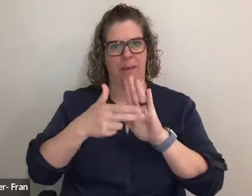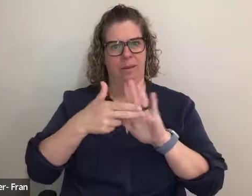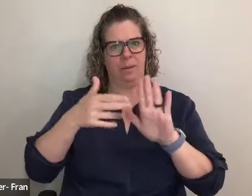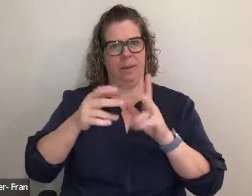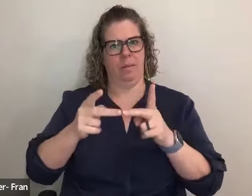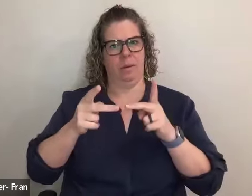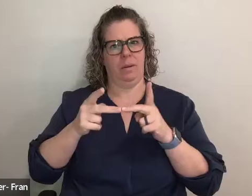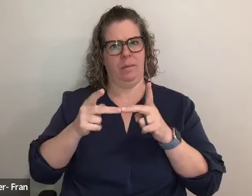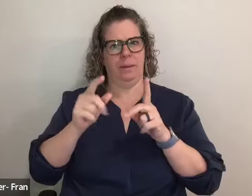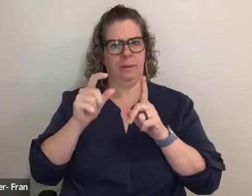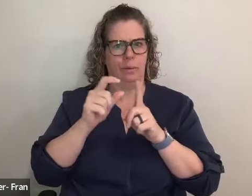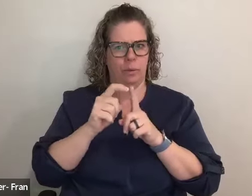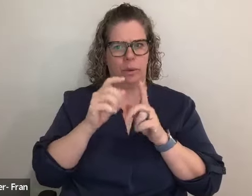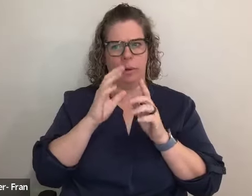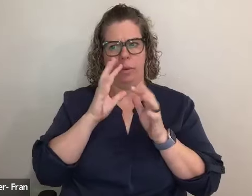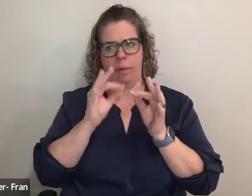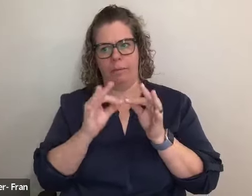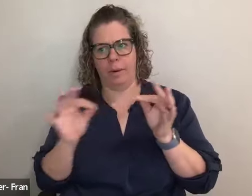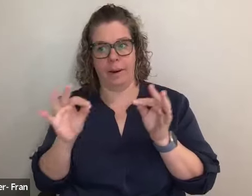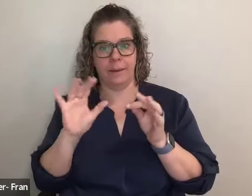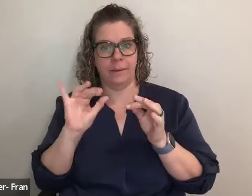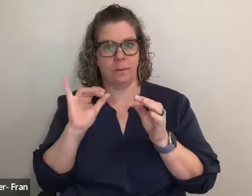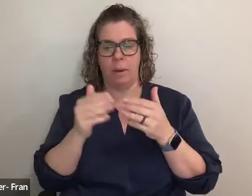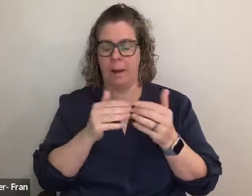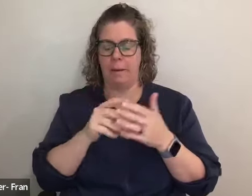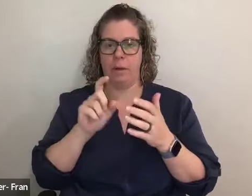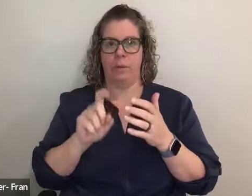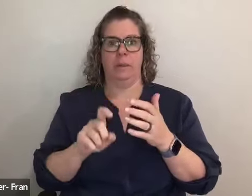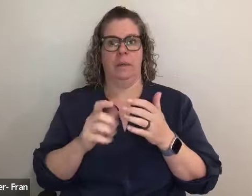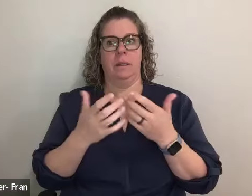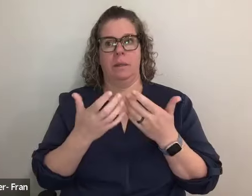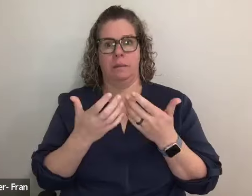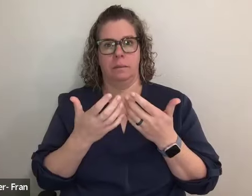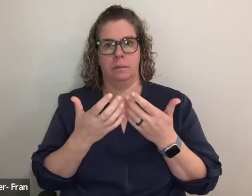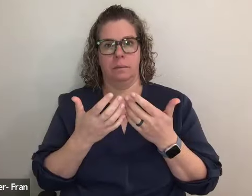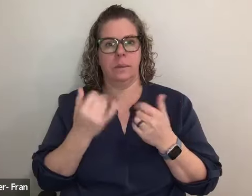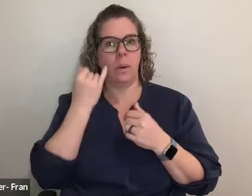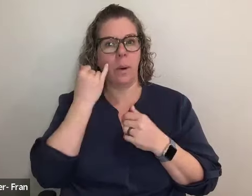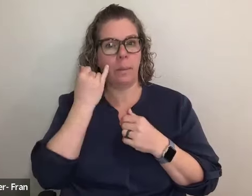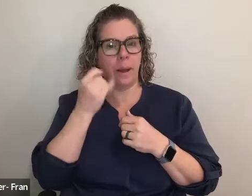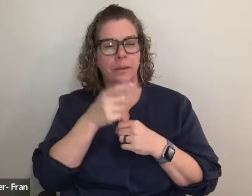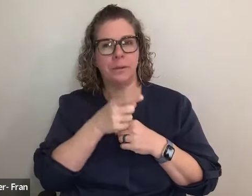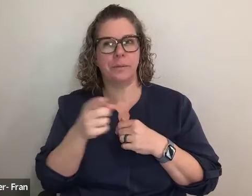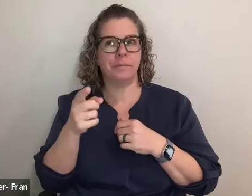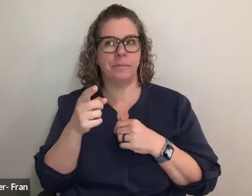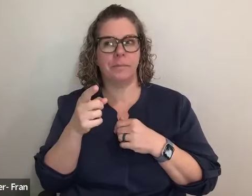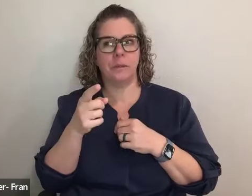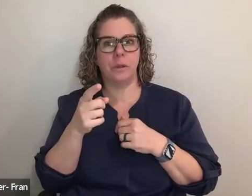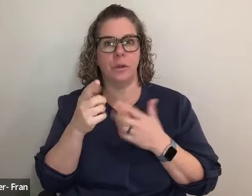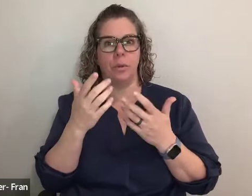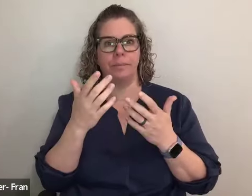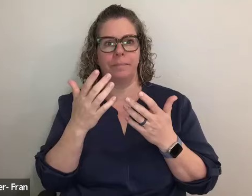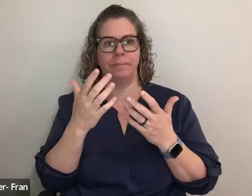it. This resource can be if you're gonna go into an uncomfortable